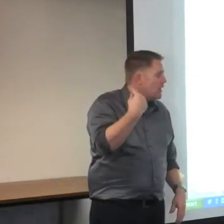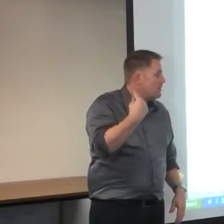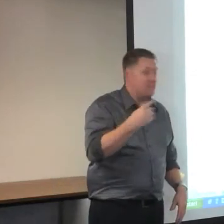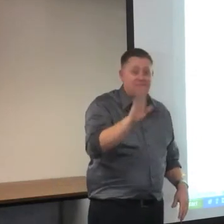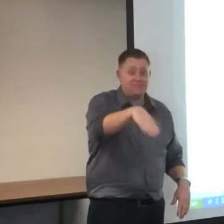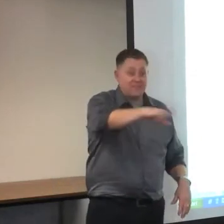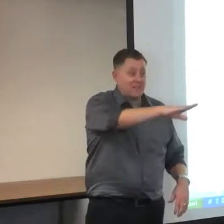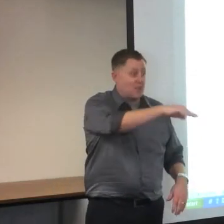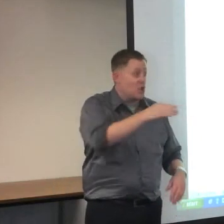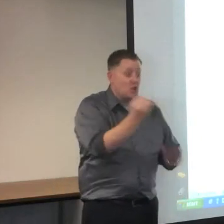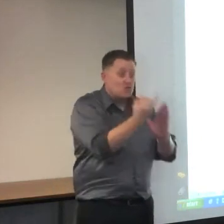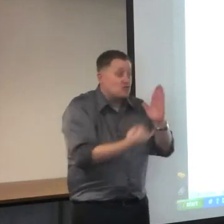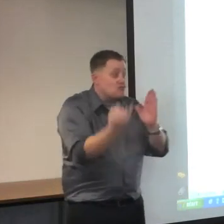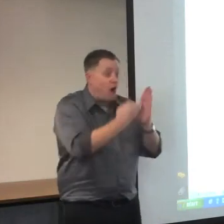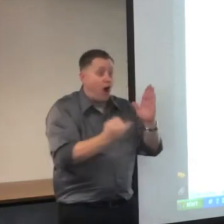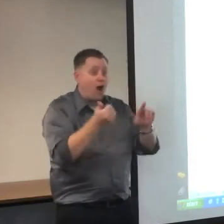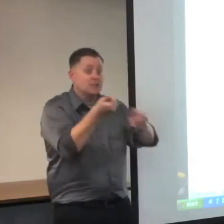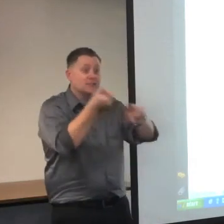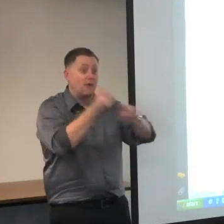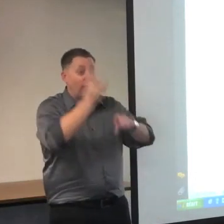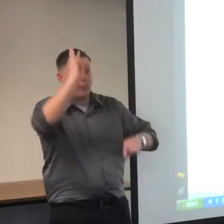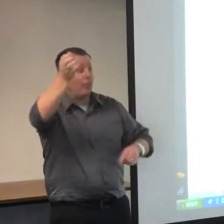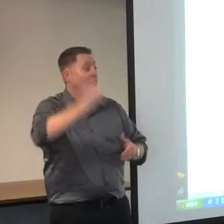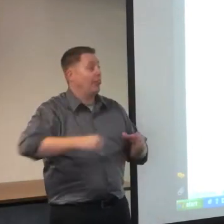By the way, did anybody draw this freehand?